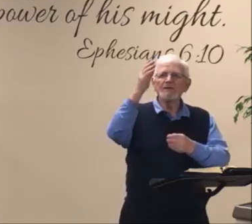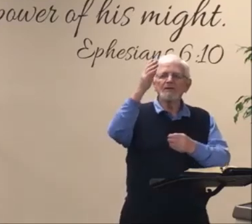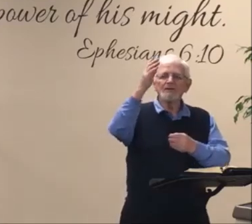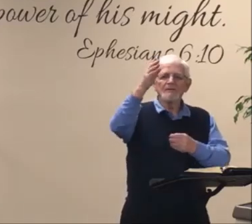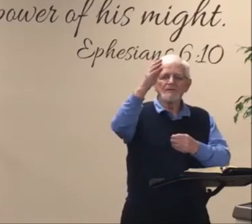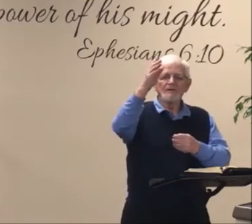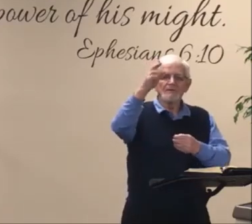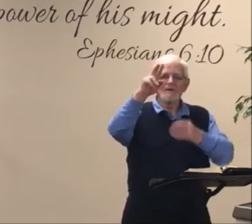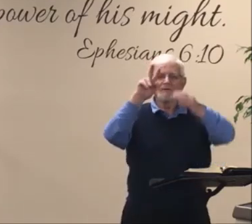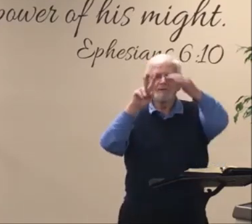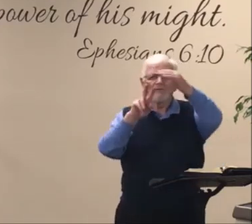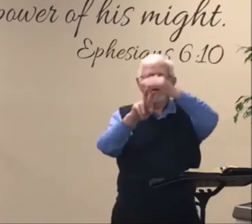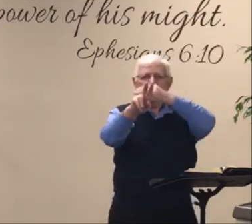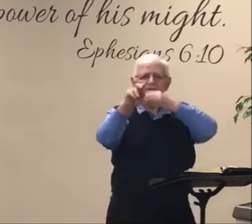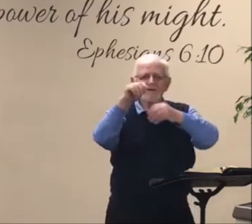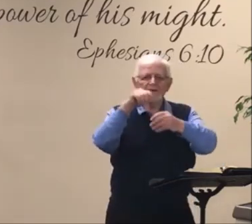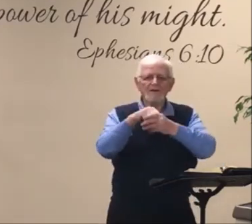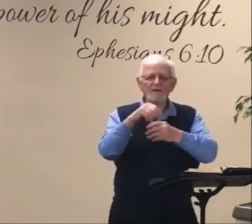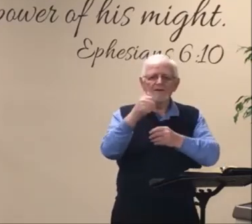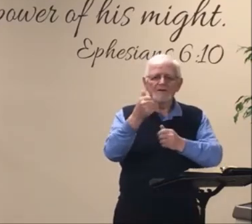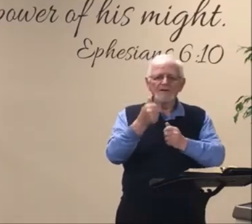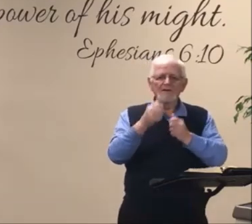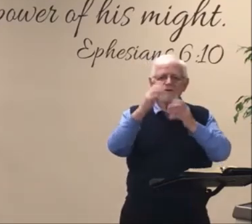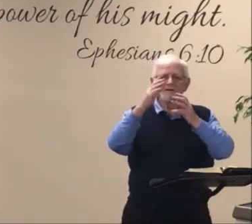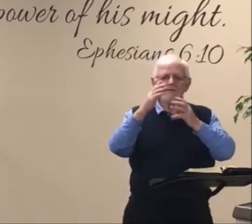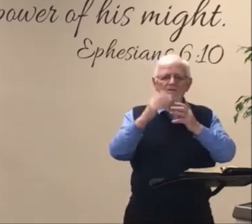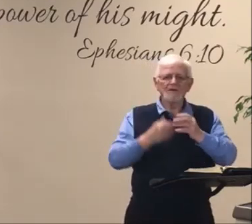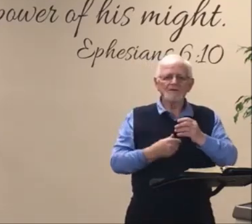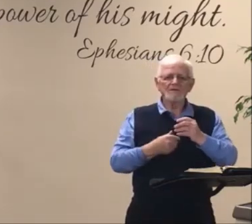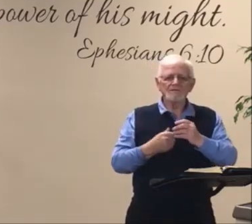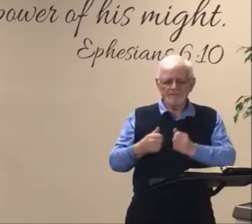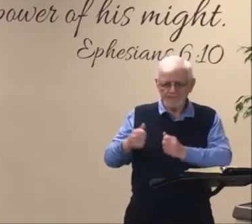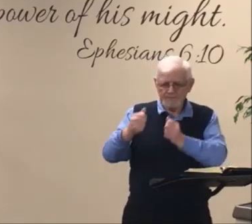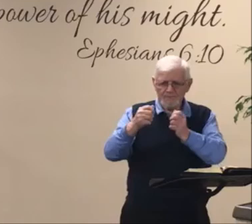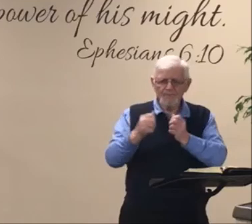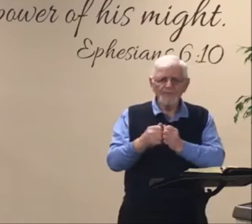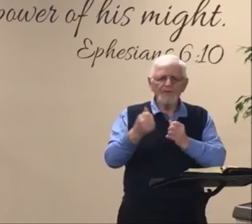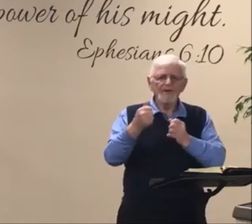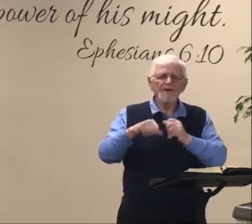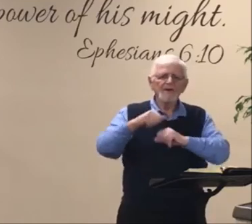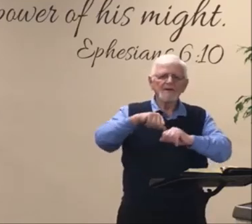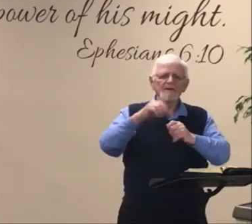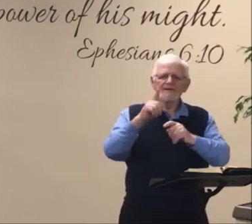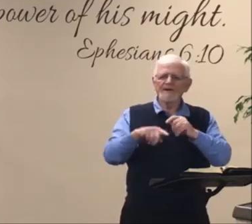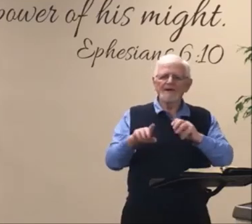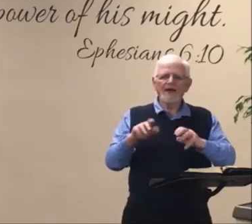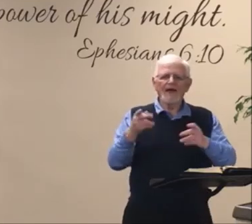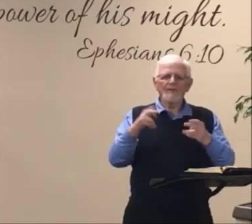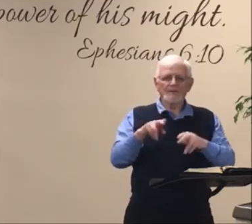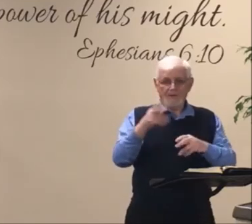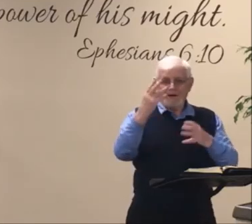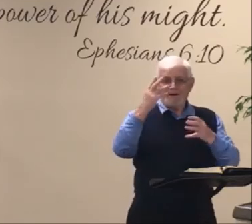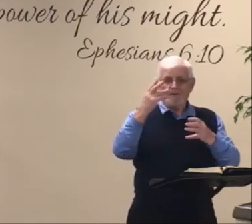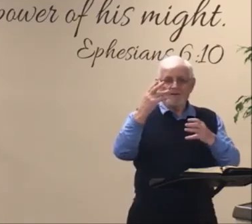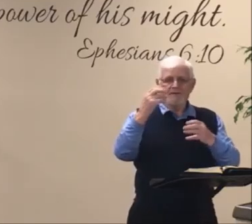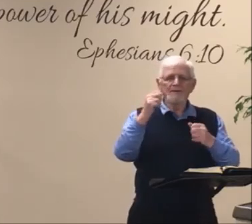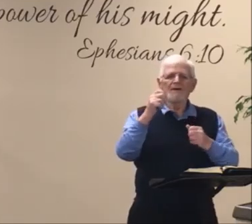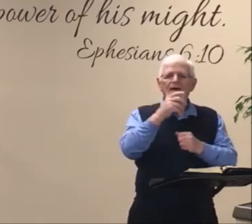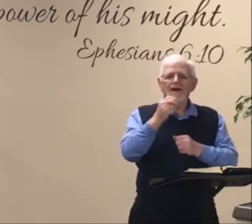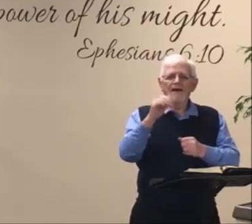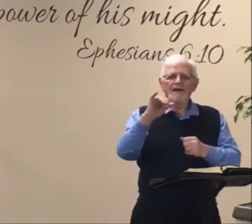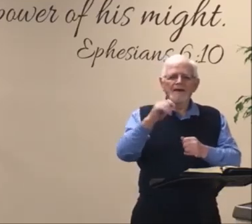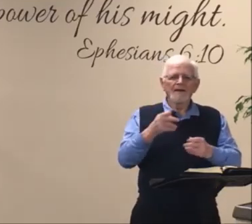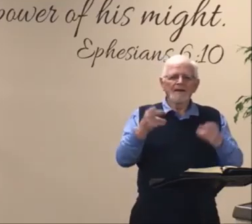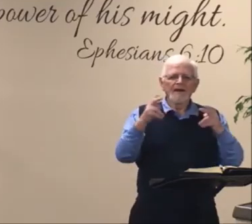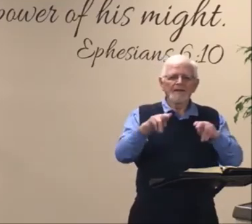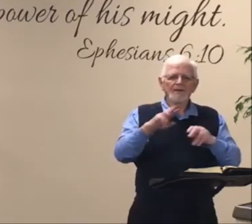every one of his sons sitting in the same room with him, getting along with each other. You say, it's impossible. Could never happen. I know, and it happened. That's the